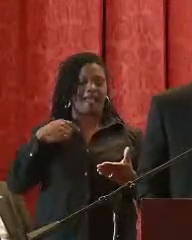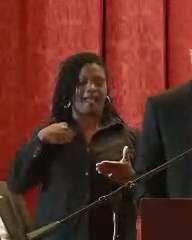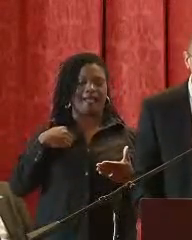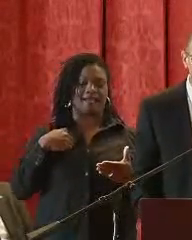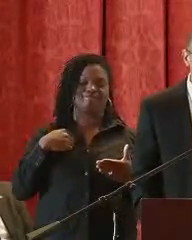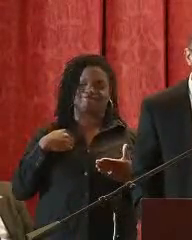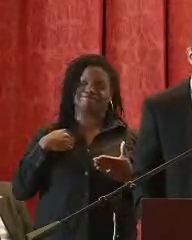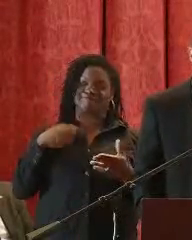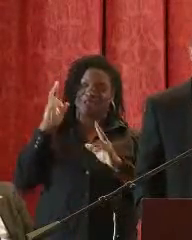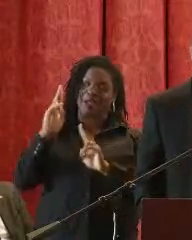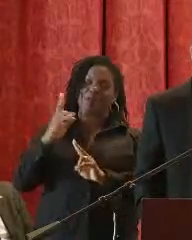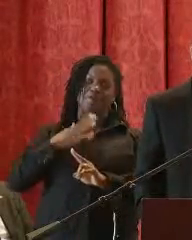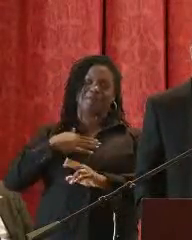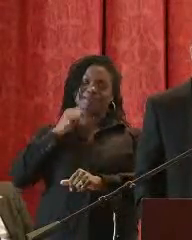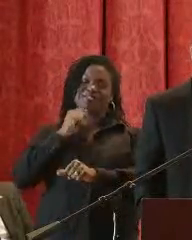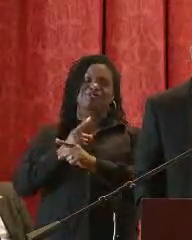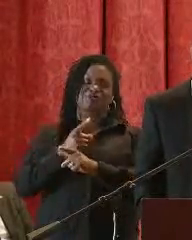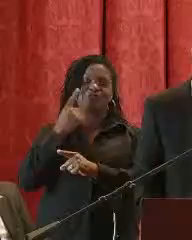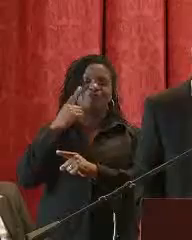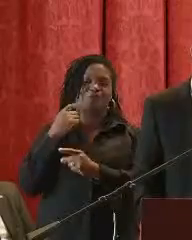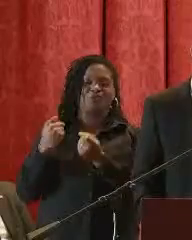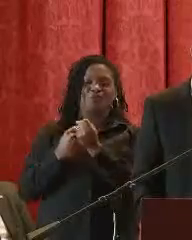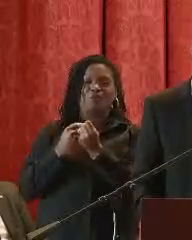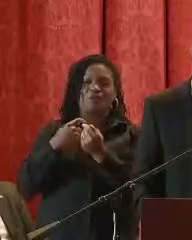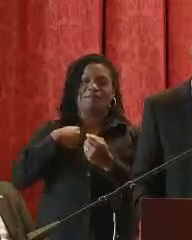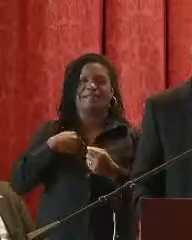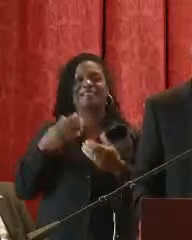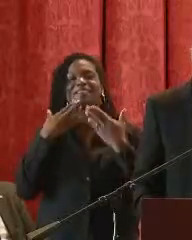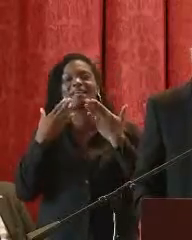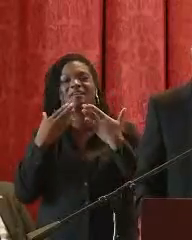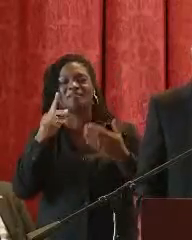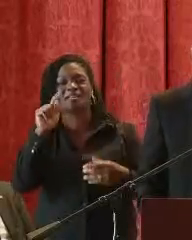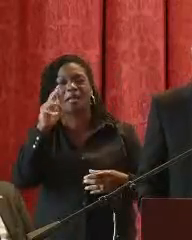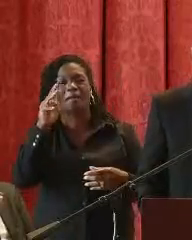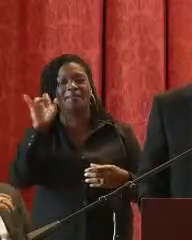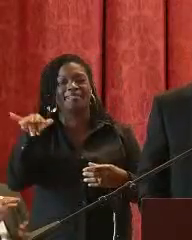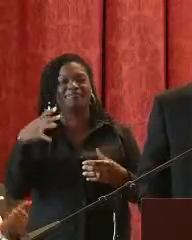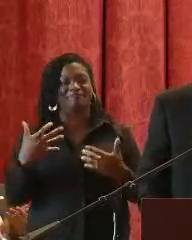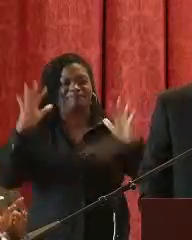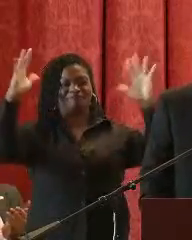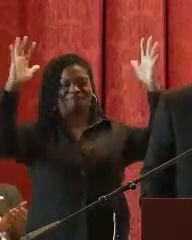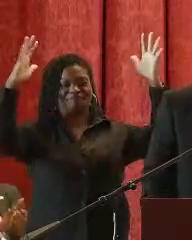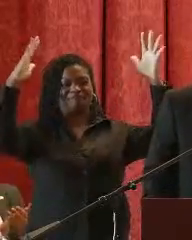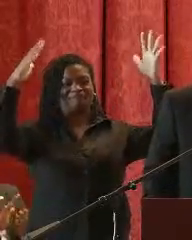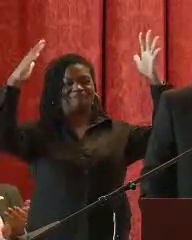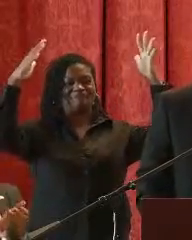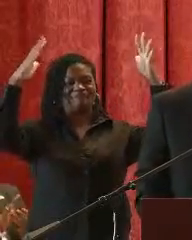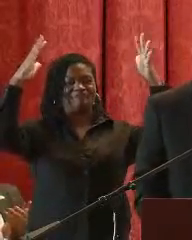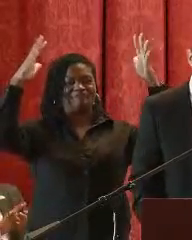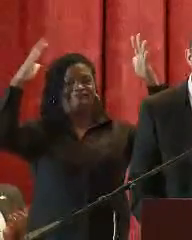her for being my support system. So thank you, Tammy. She's sitting right there.